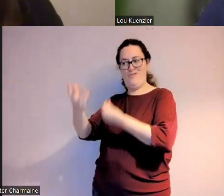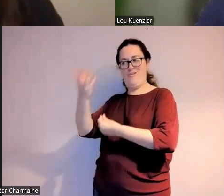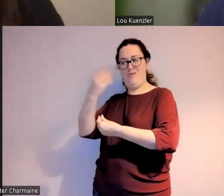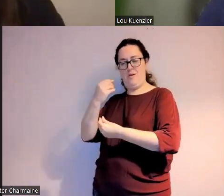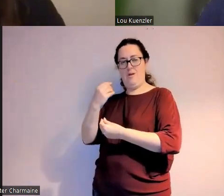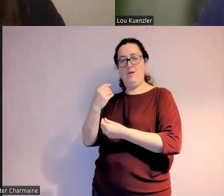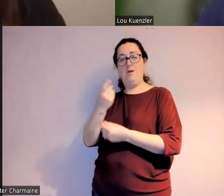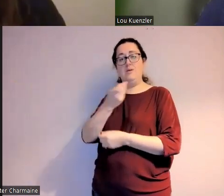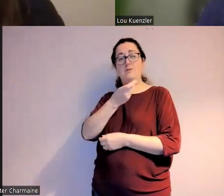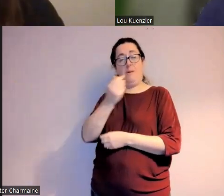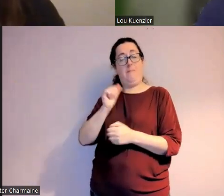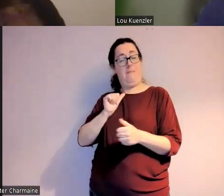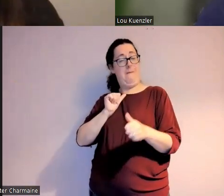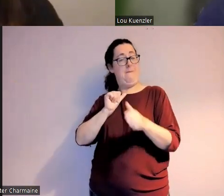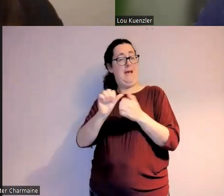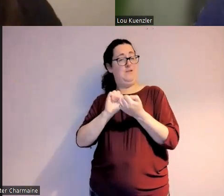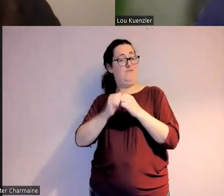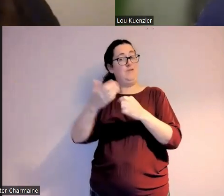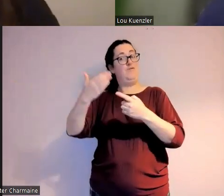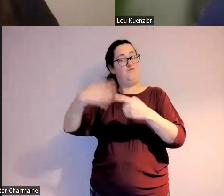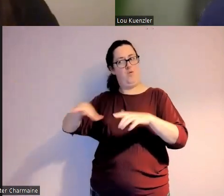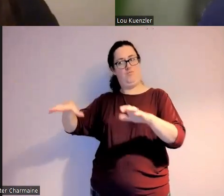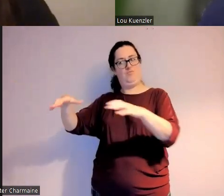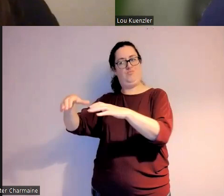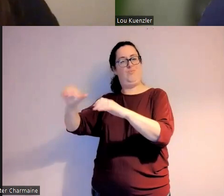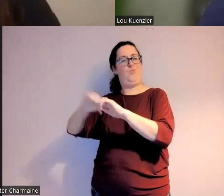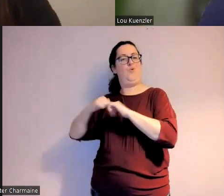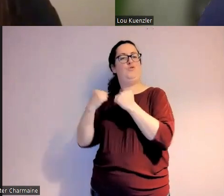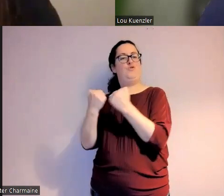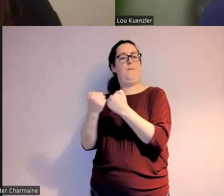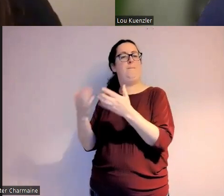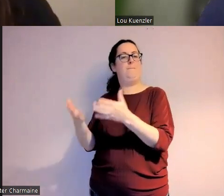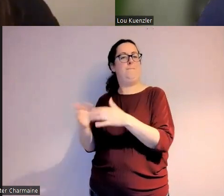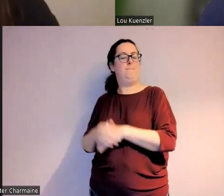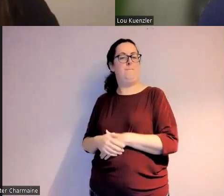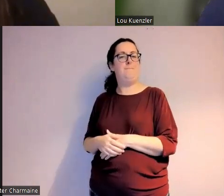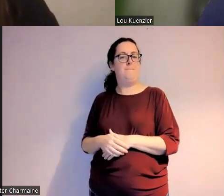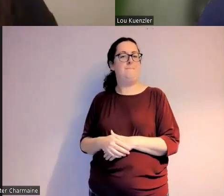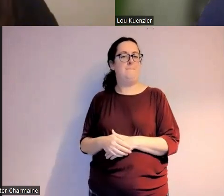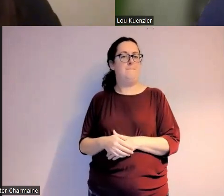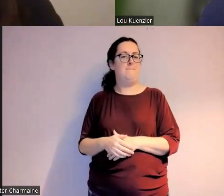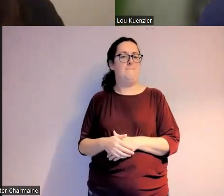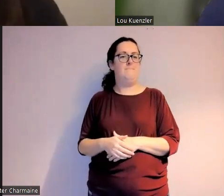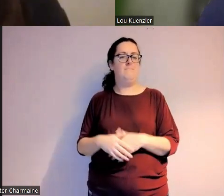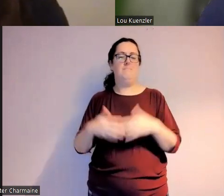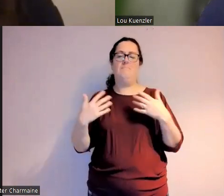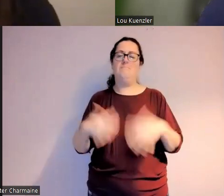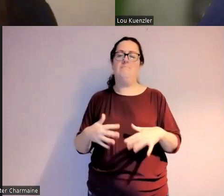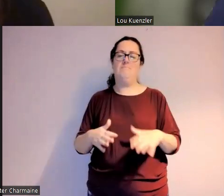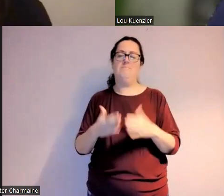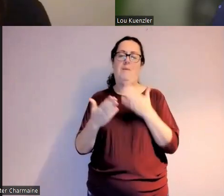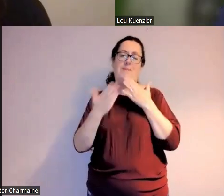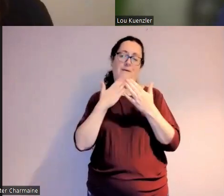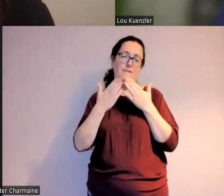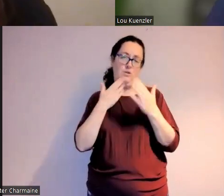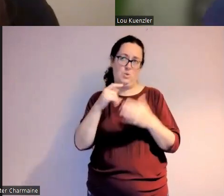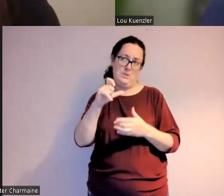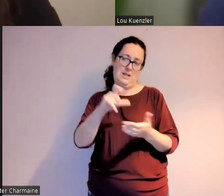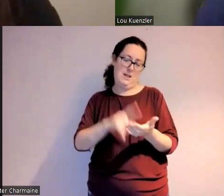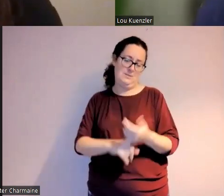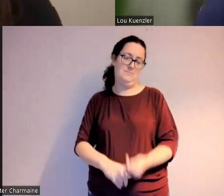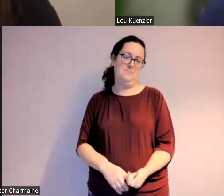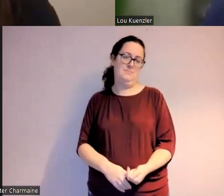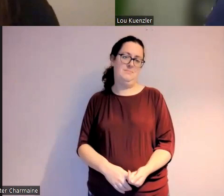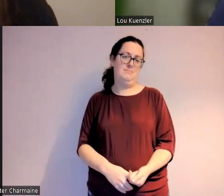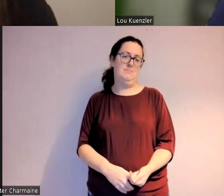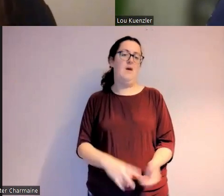friends are still from the workshop, and yeah, I'm unbelievably grateful. Oh, thank you,